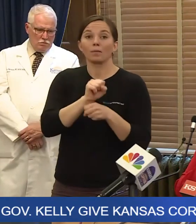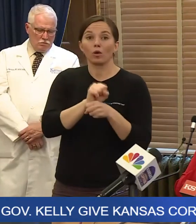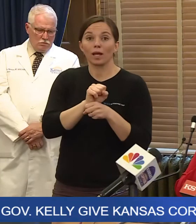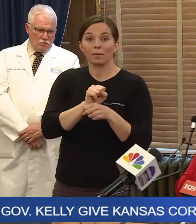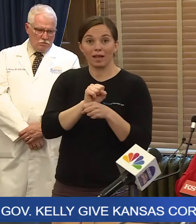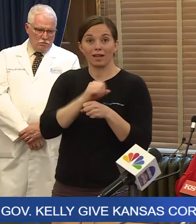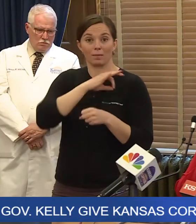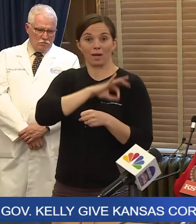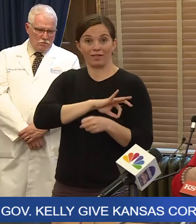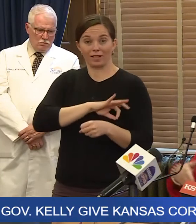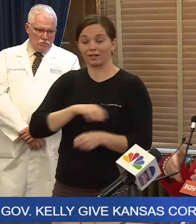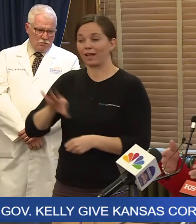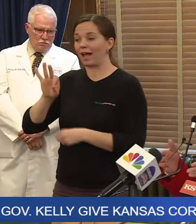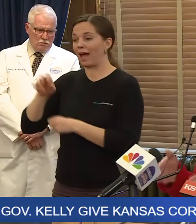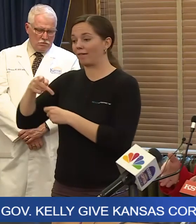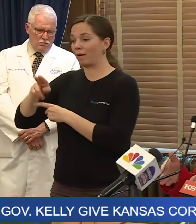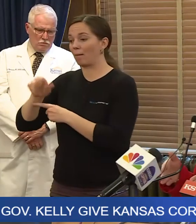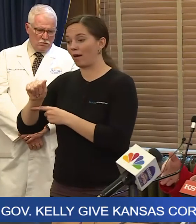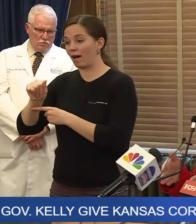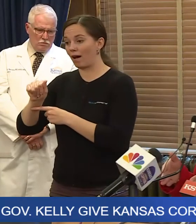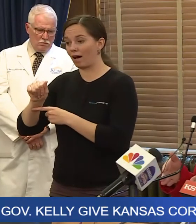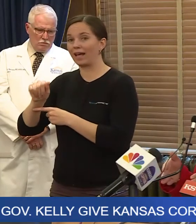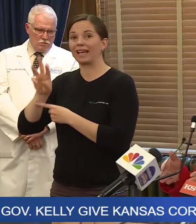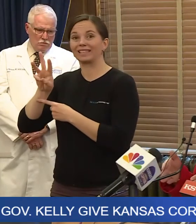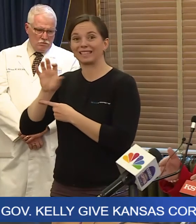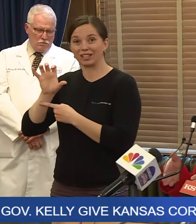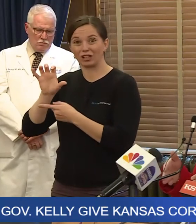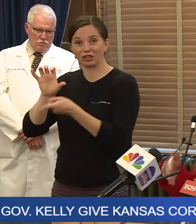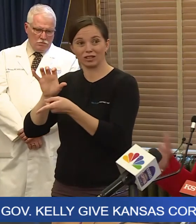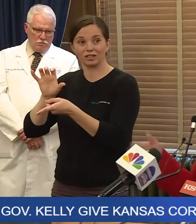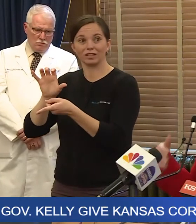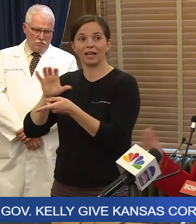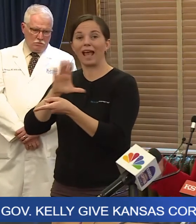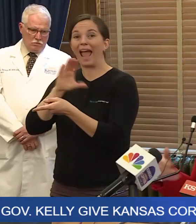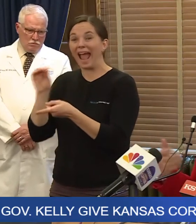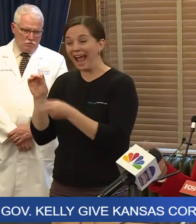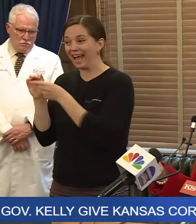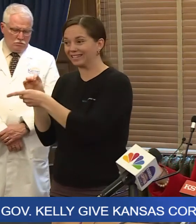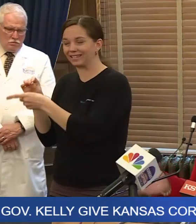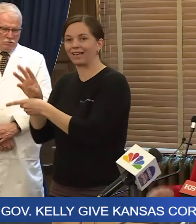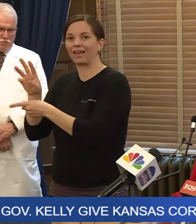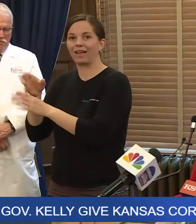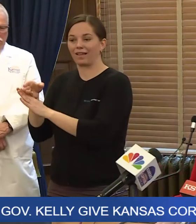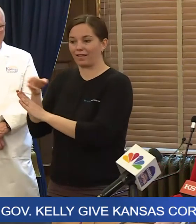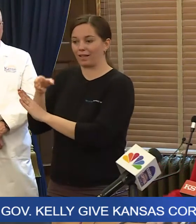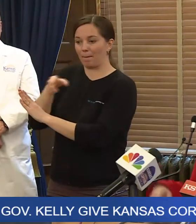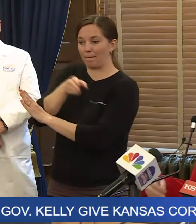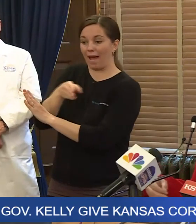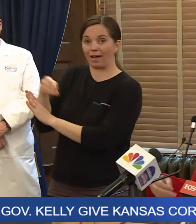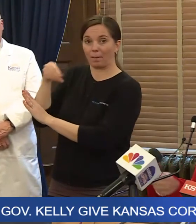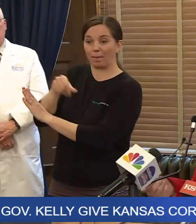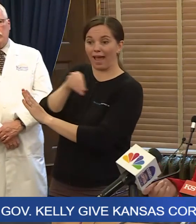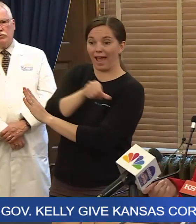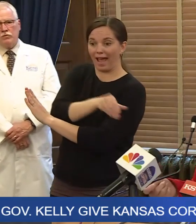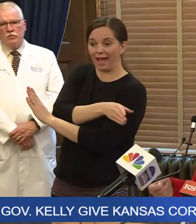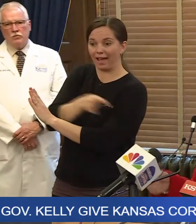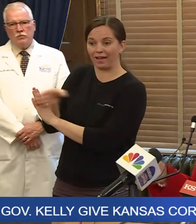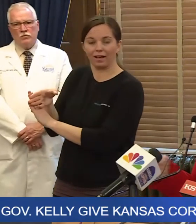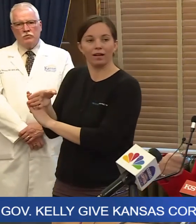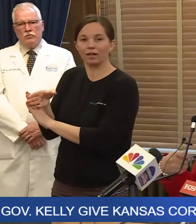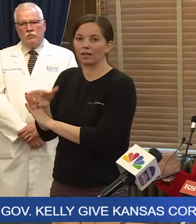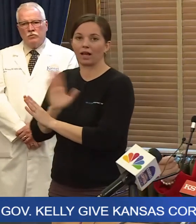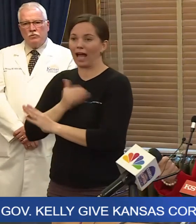is the $600 each day, and then the backed up pays of the $600 was from the past 3 to 4 weeks. So our bank was not used to